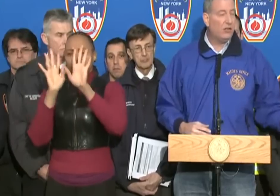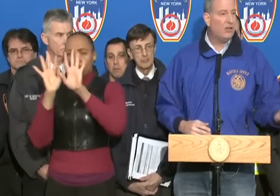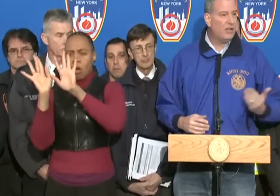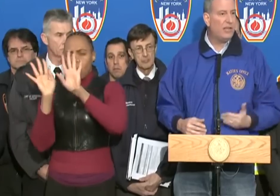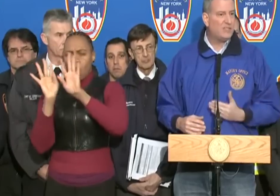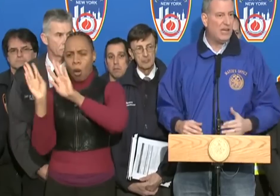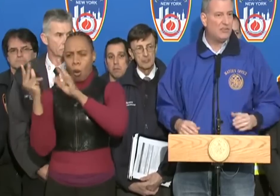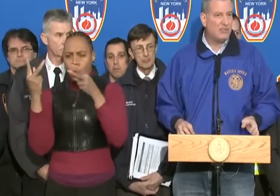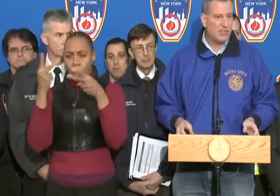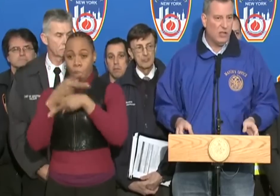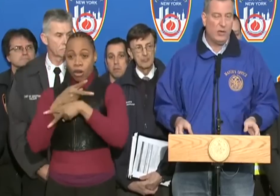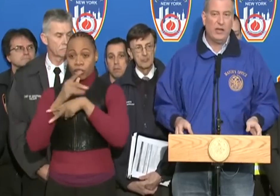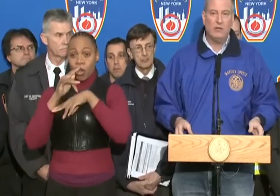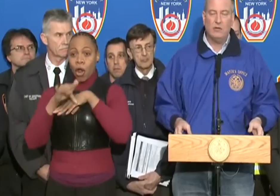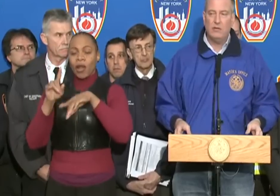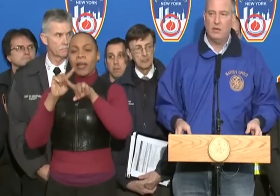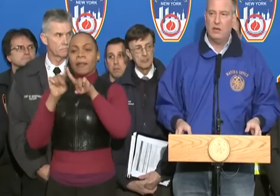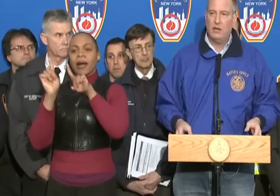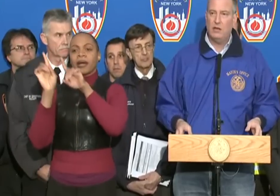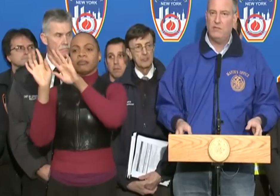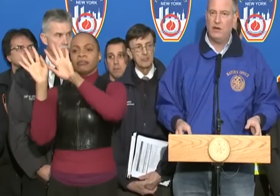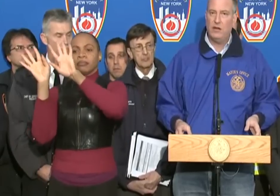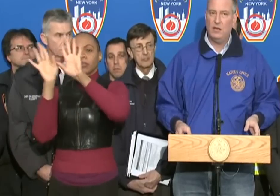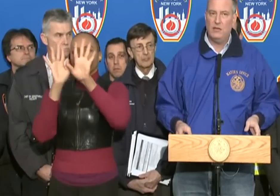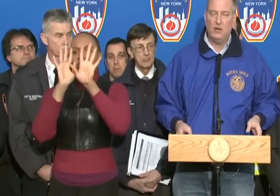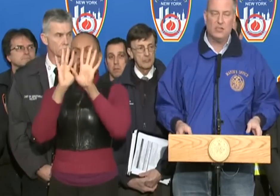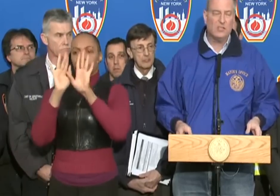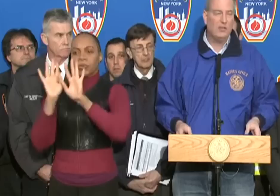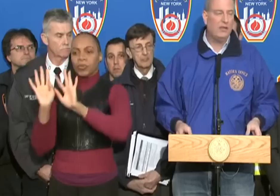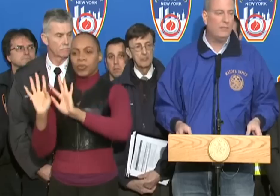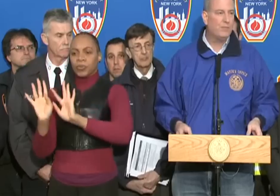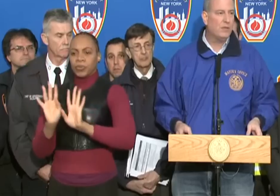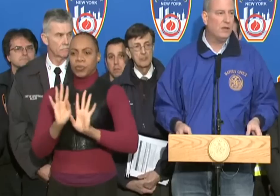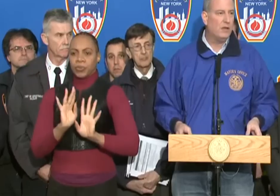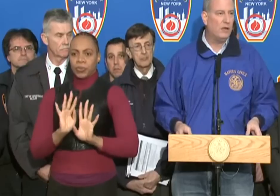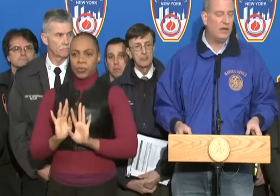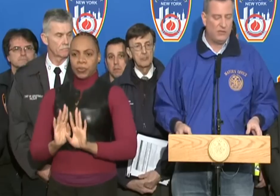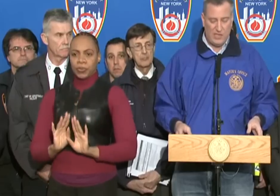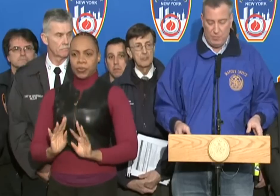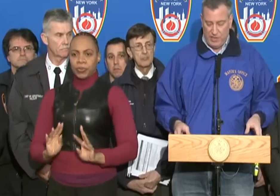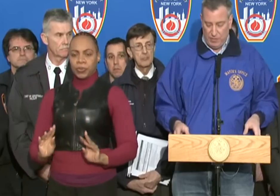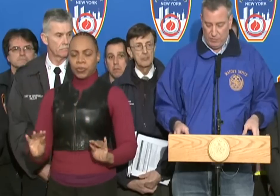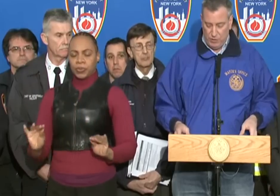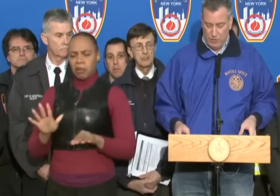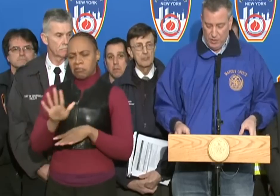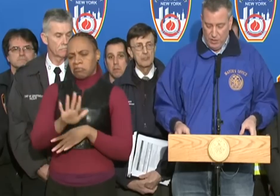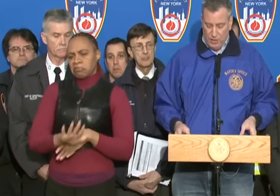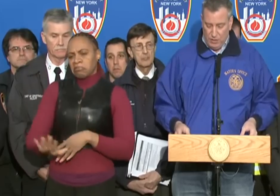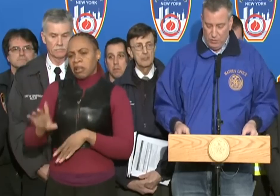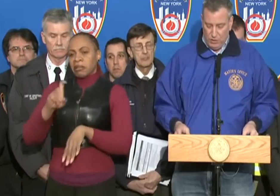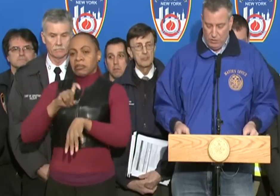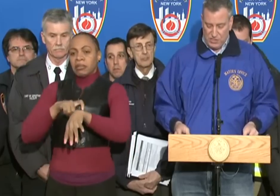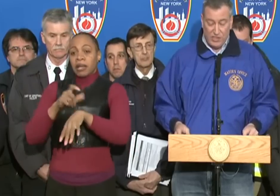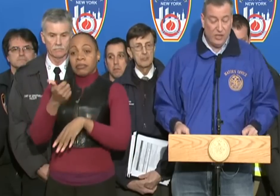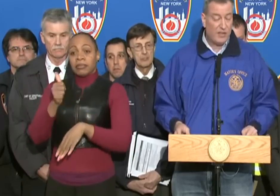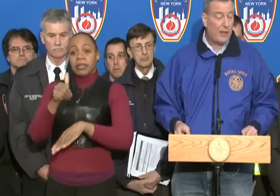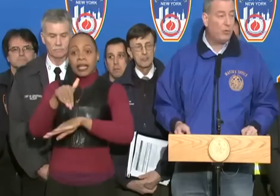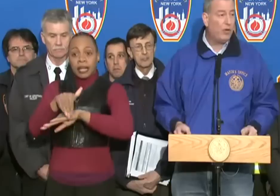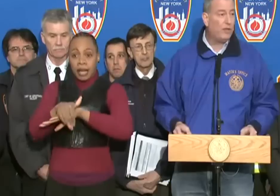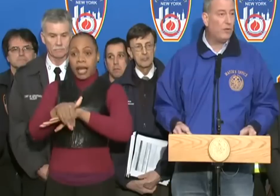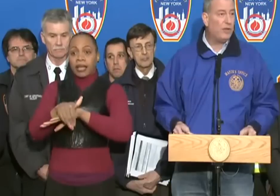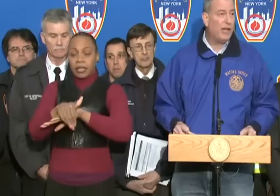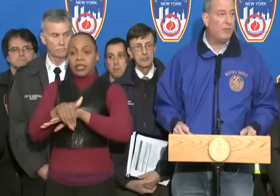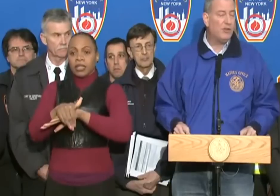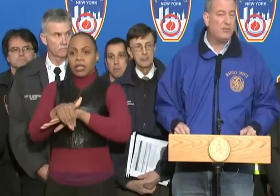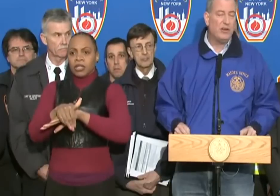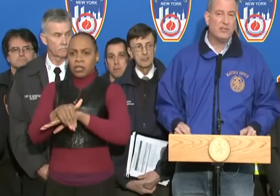intensified earlier in the day, it was actually slowing very noticeably around 10 p.m. And it was clear at that